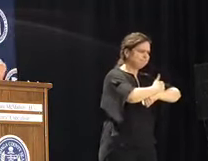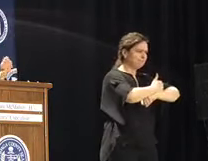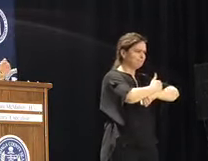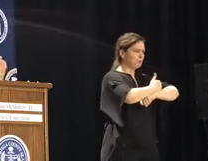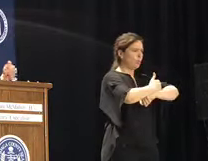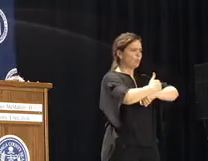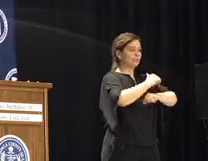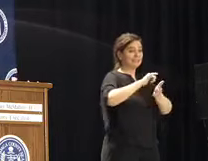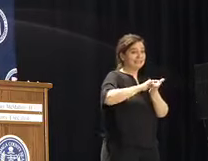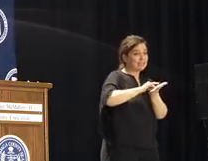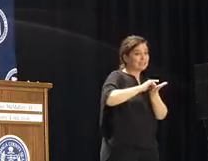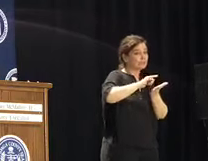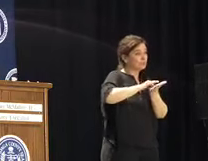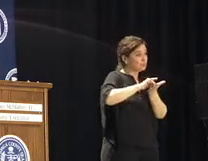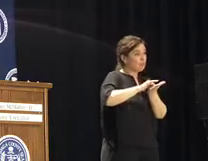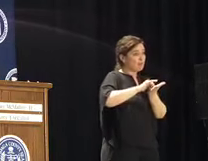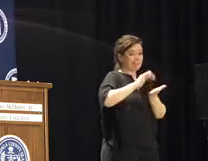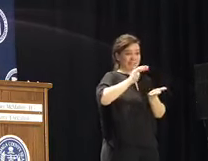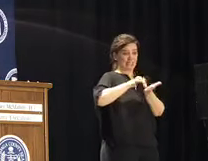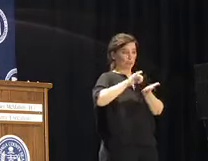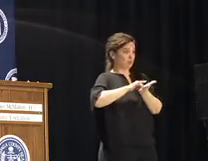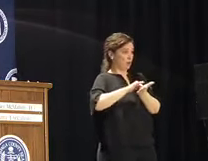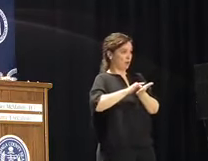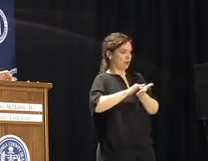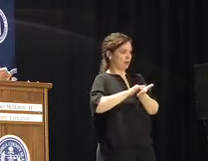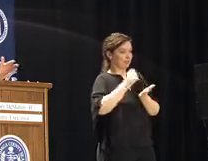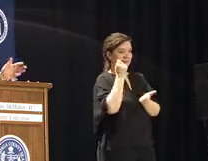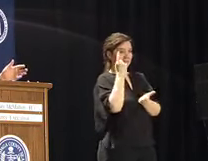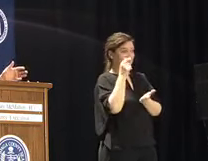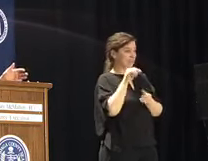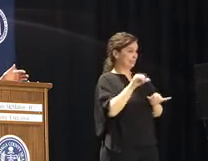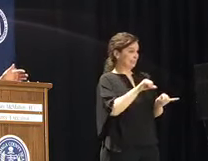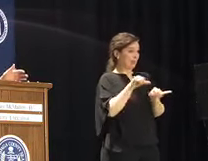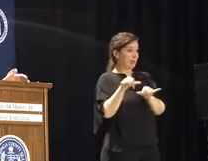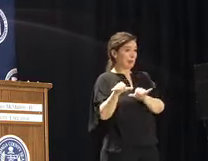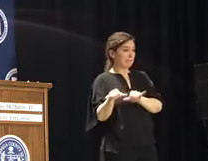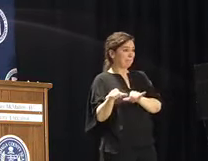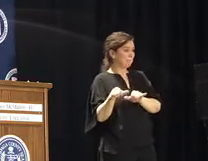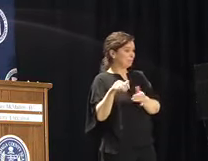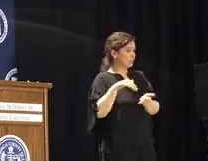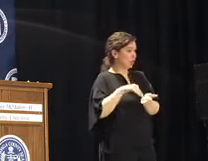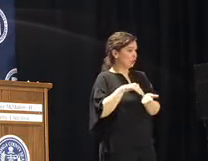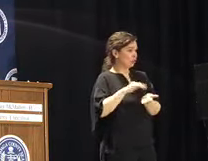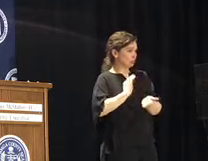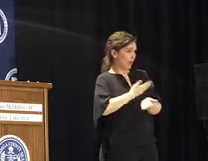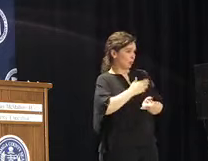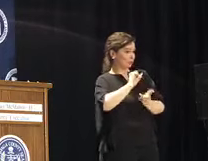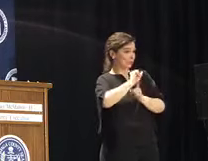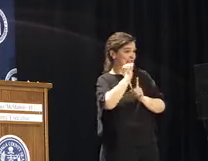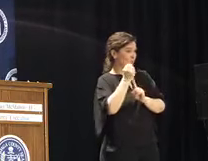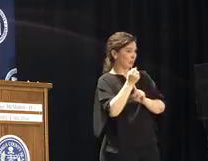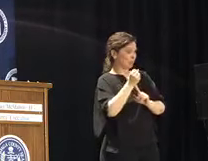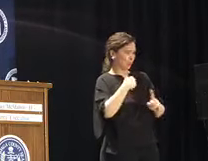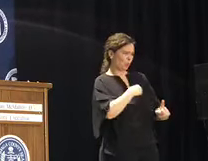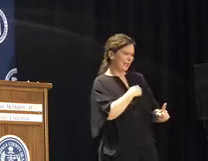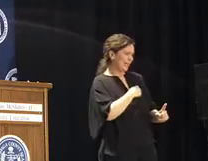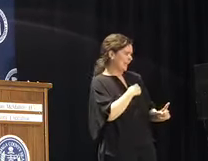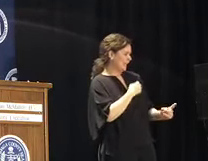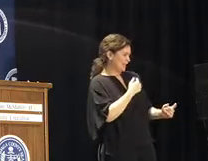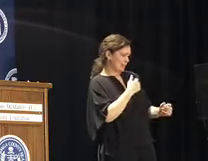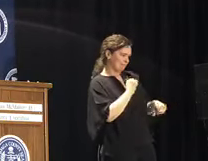who use these same doctors. And we're in a position now where there may be some surplus